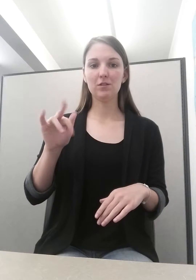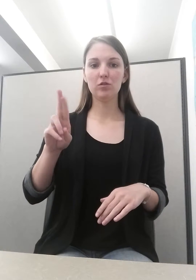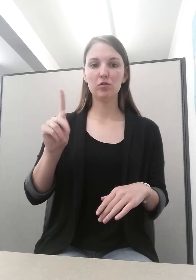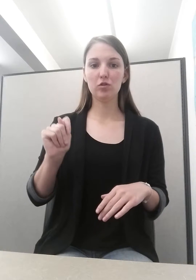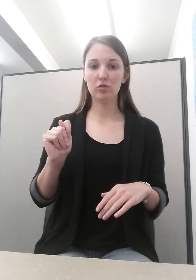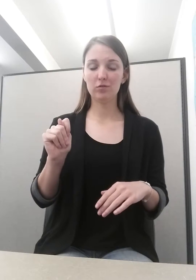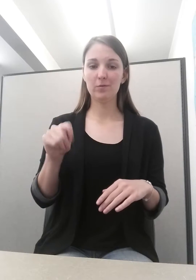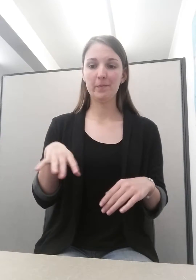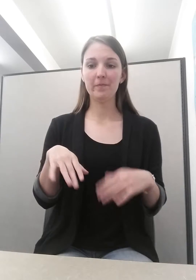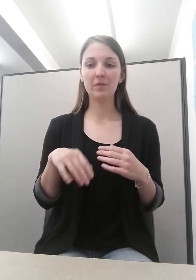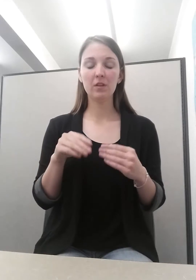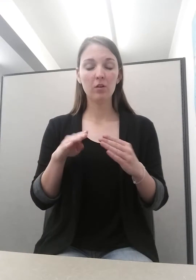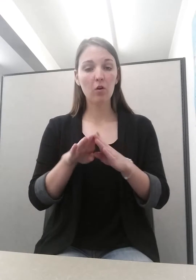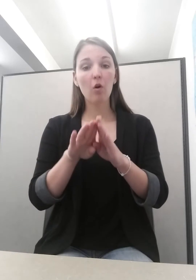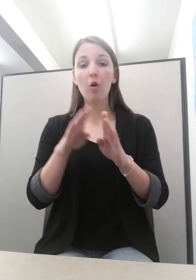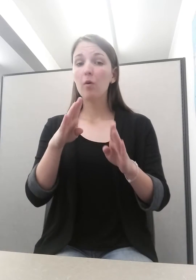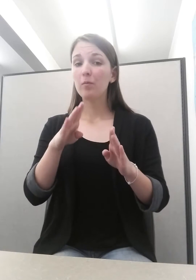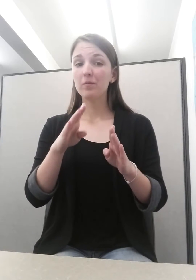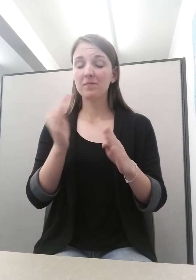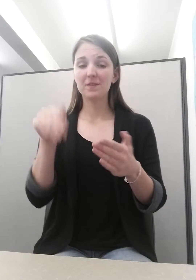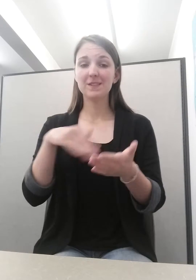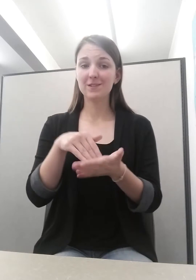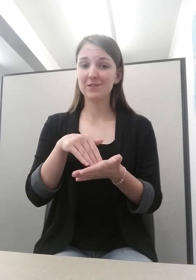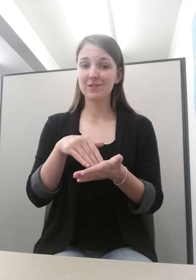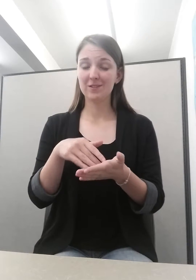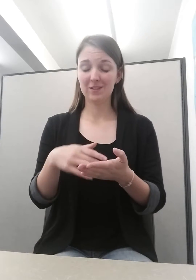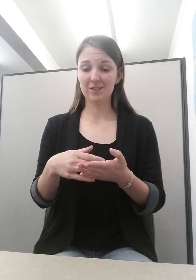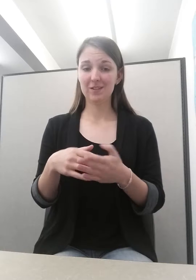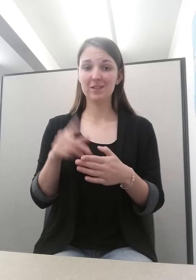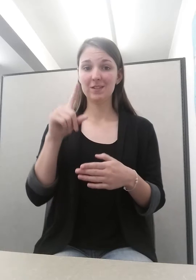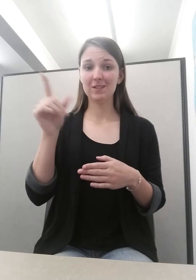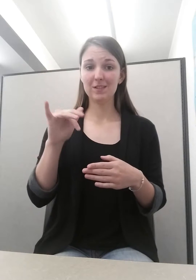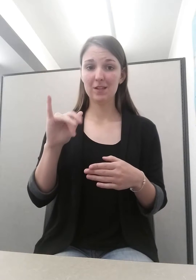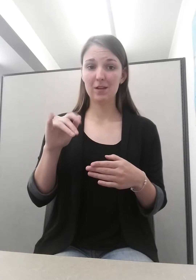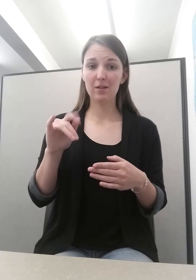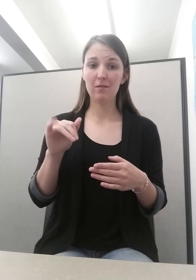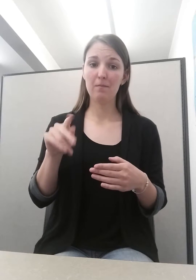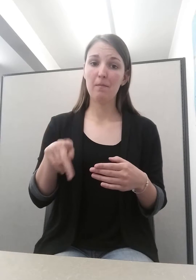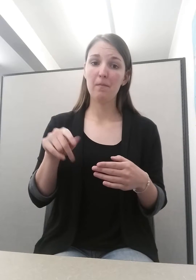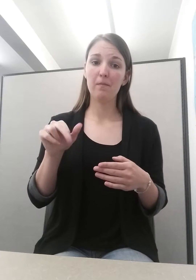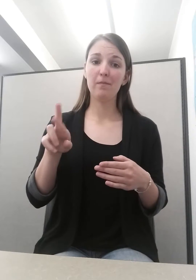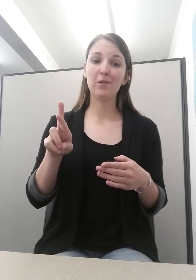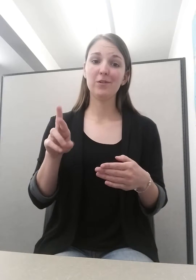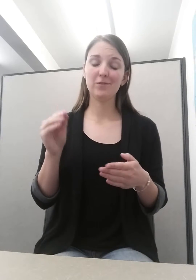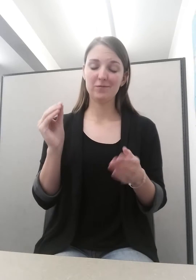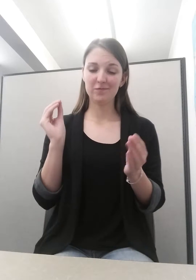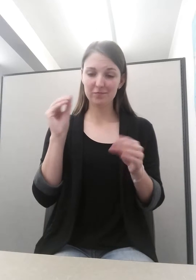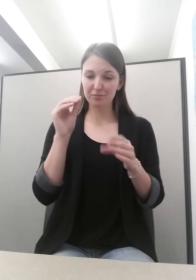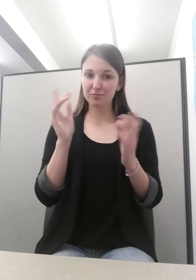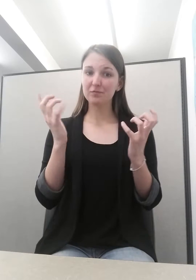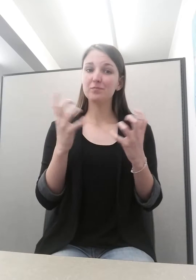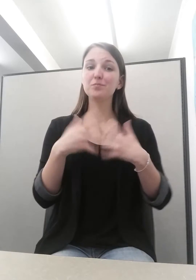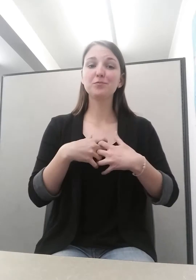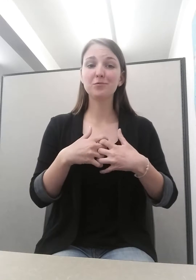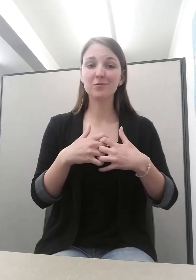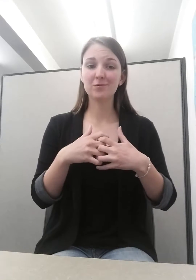in the center, and the zipper is going to fit directly in this center opening. So what you're going to do, and I think for